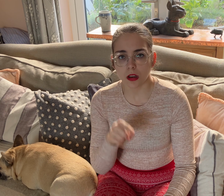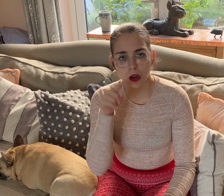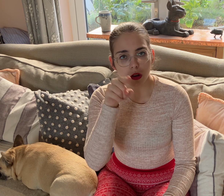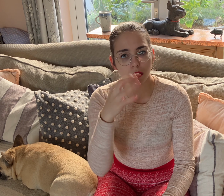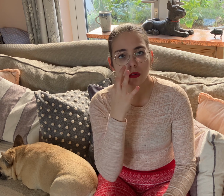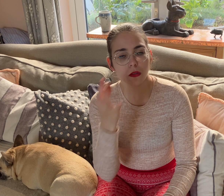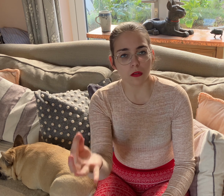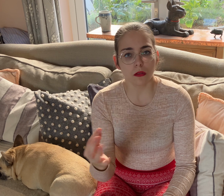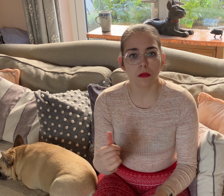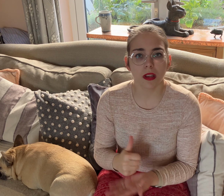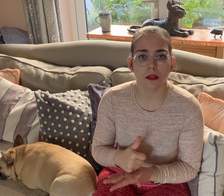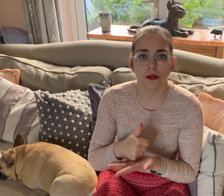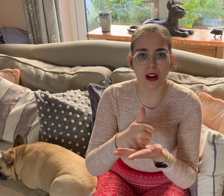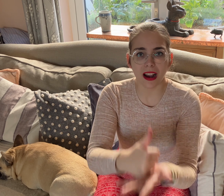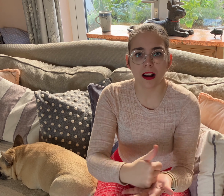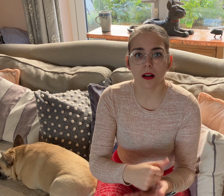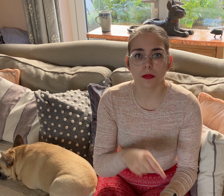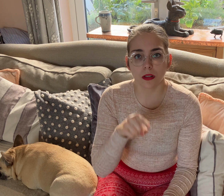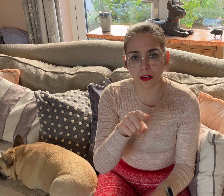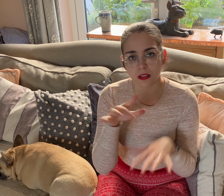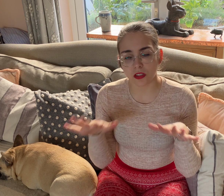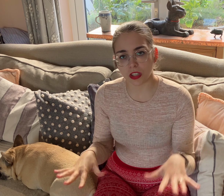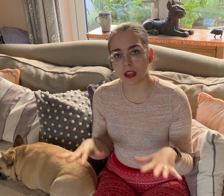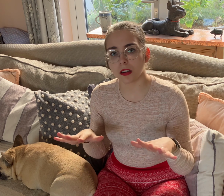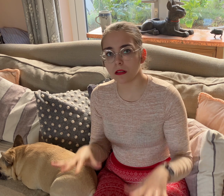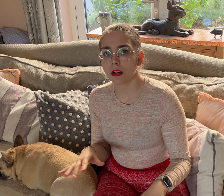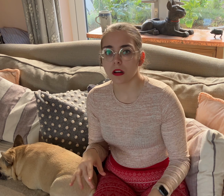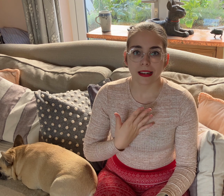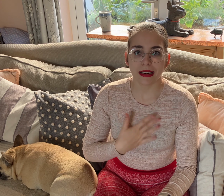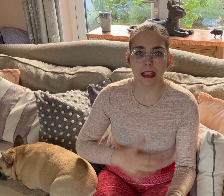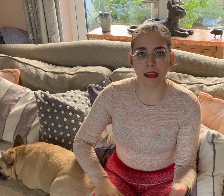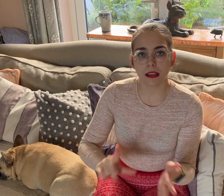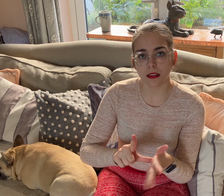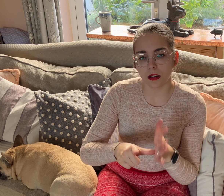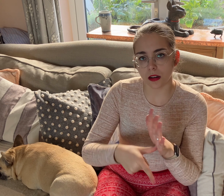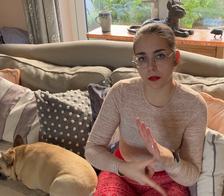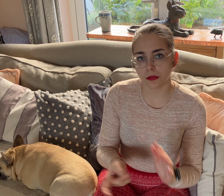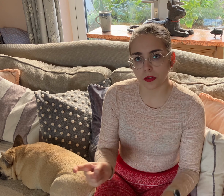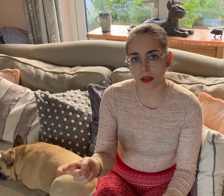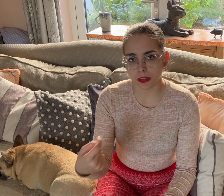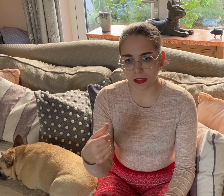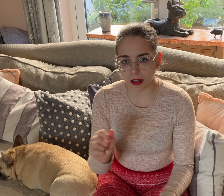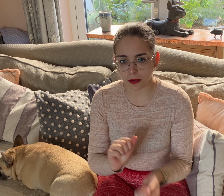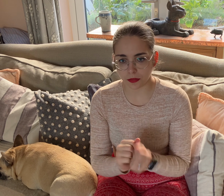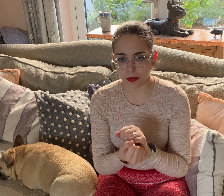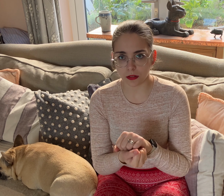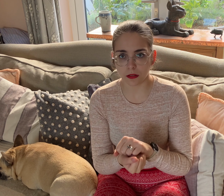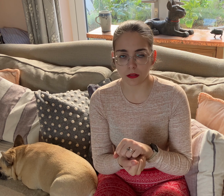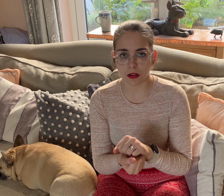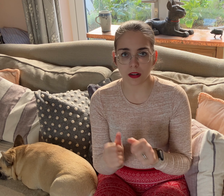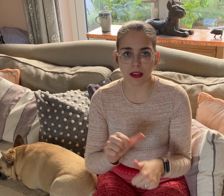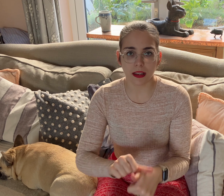You call me for help, you gotta chill. Need time for yourself, you gotta heal.